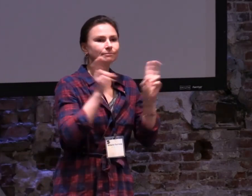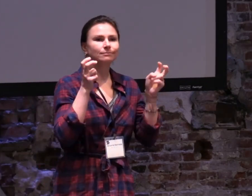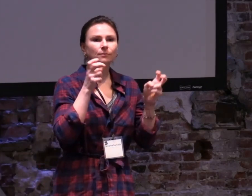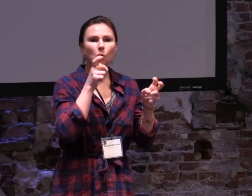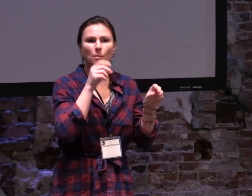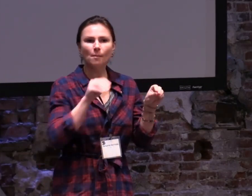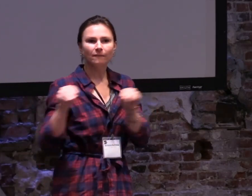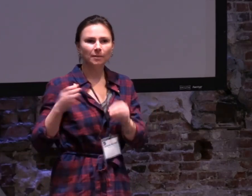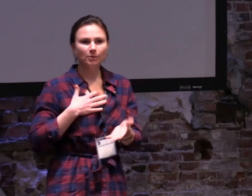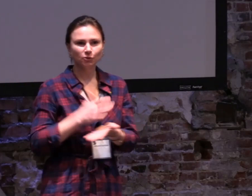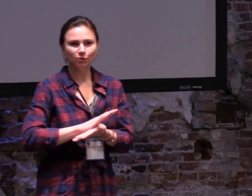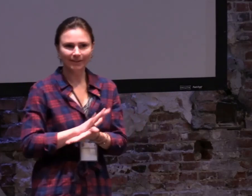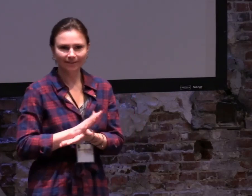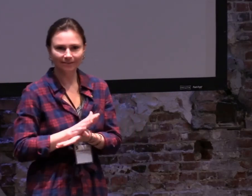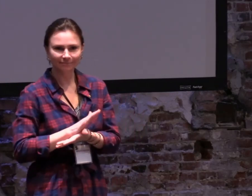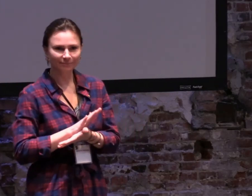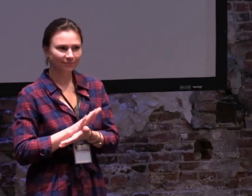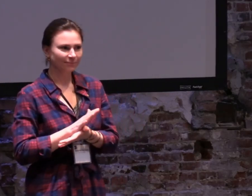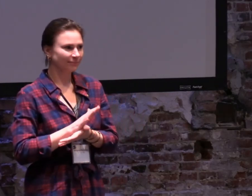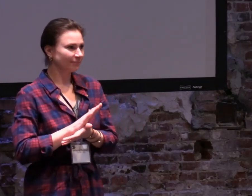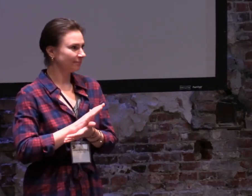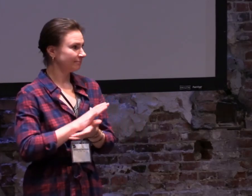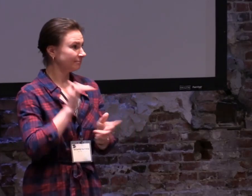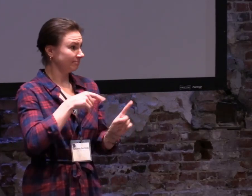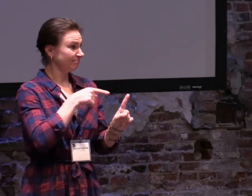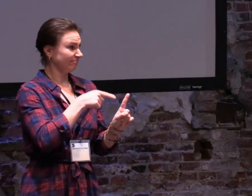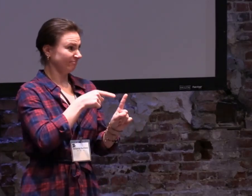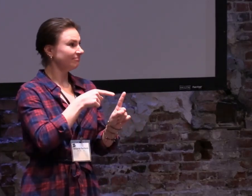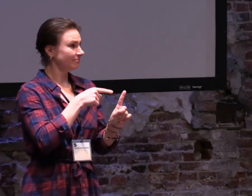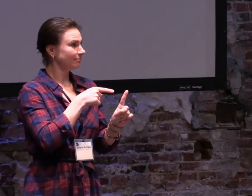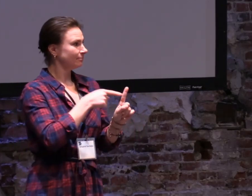Perhaps you've read Who Moved My Cheese, that book.